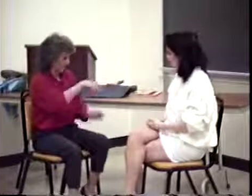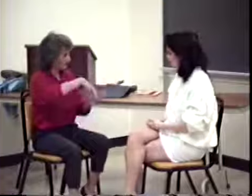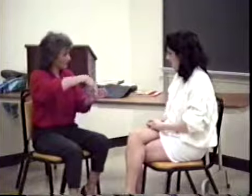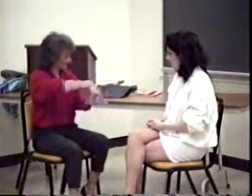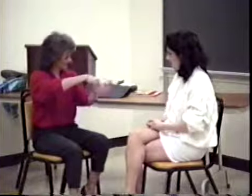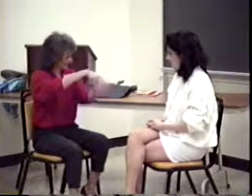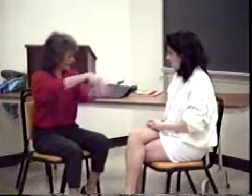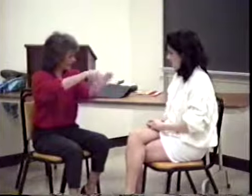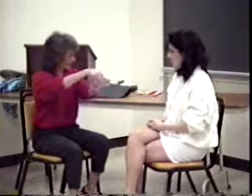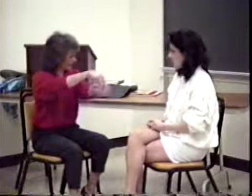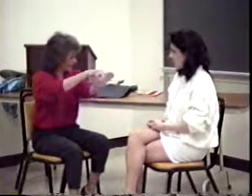I ride.